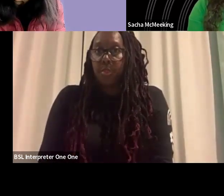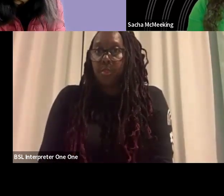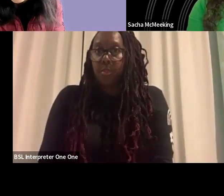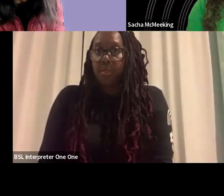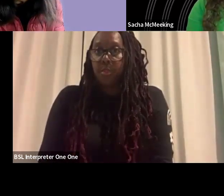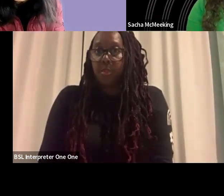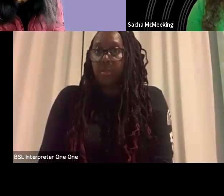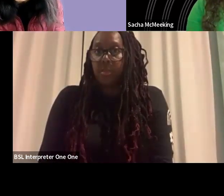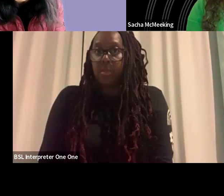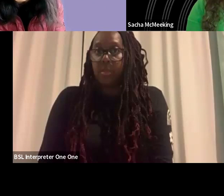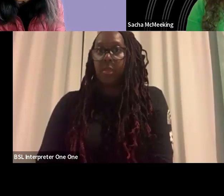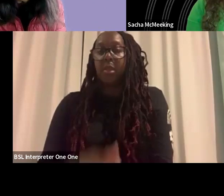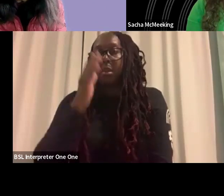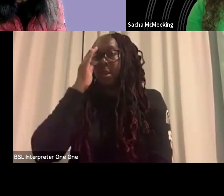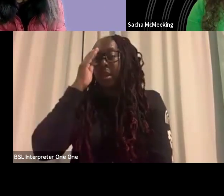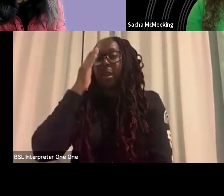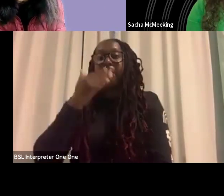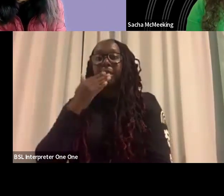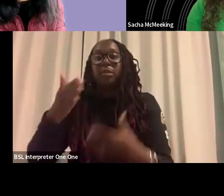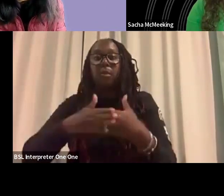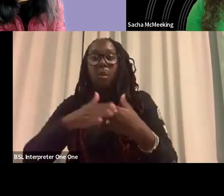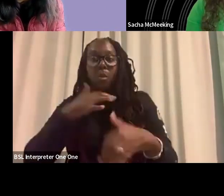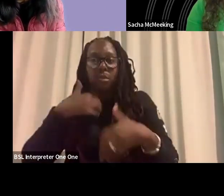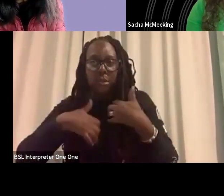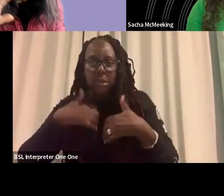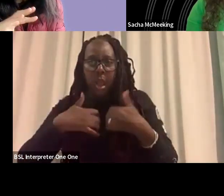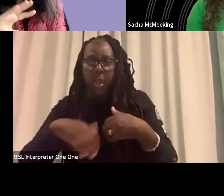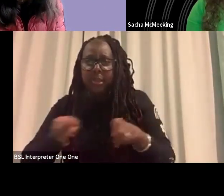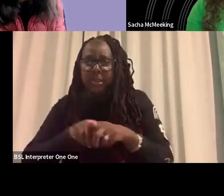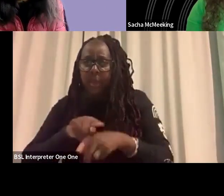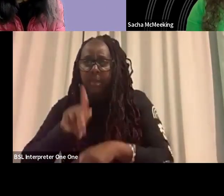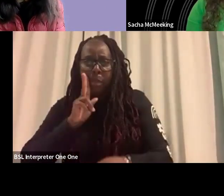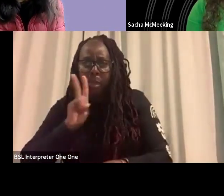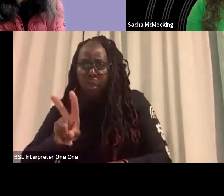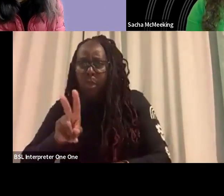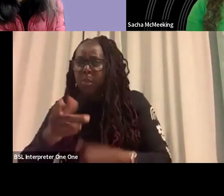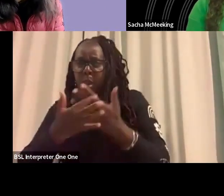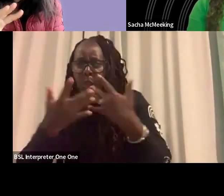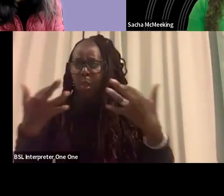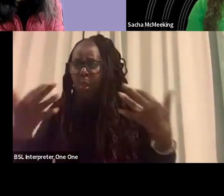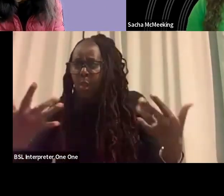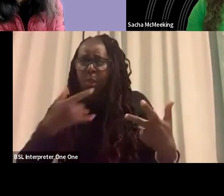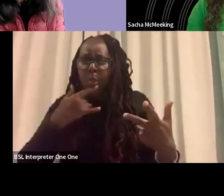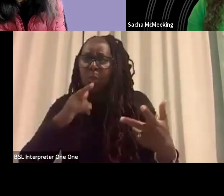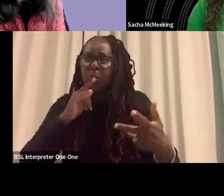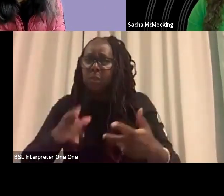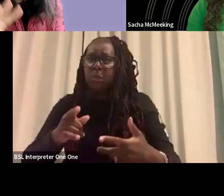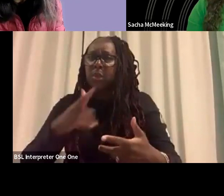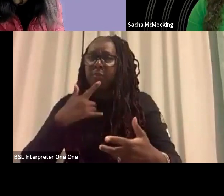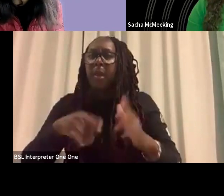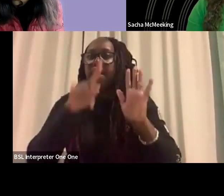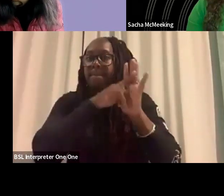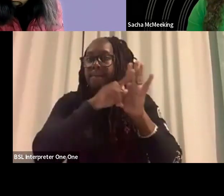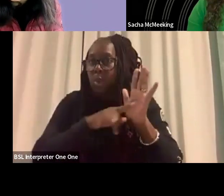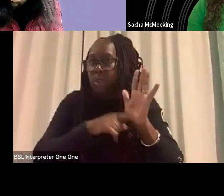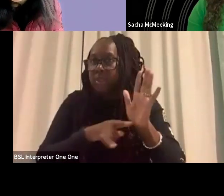and please do explore more exciting sessions on GDD online platform. I have many great sessions around policies, and